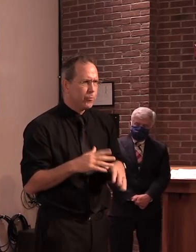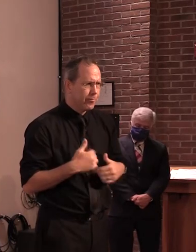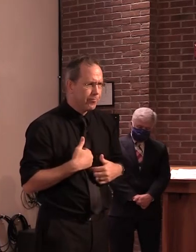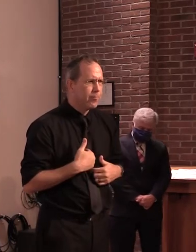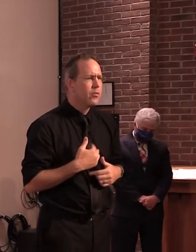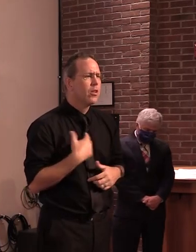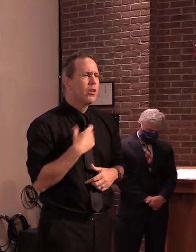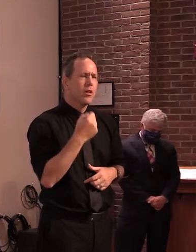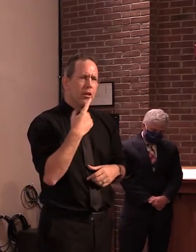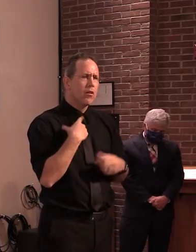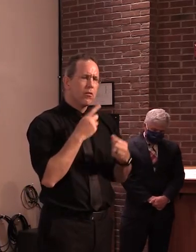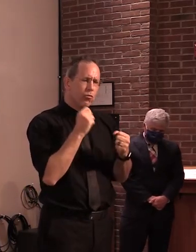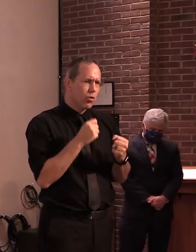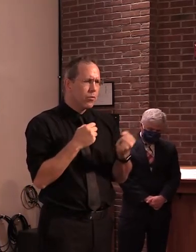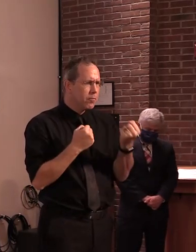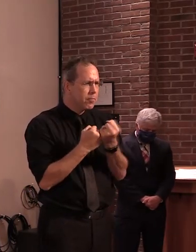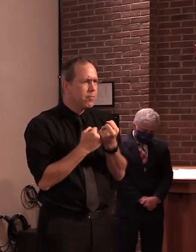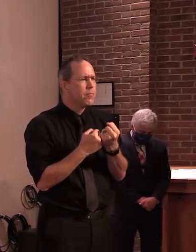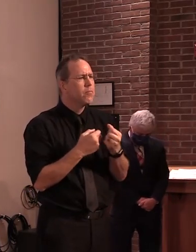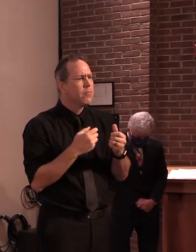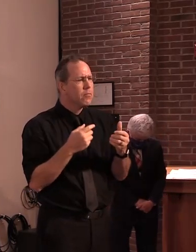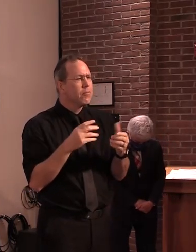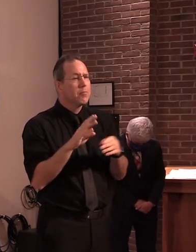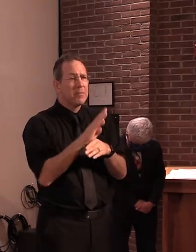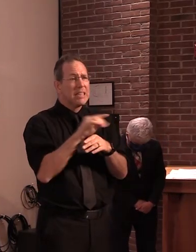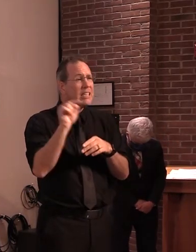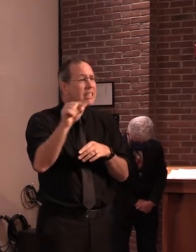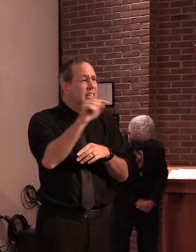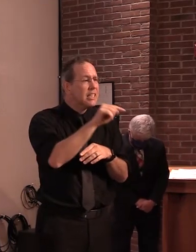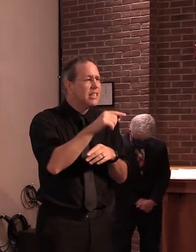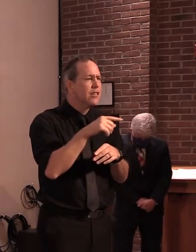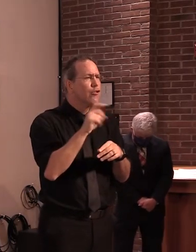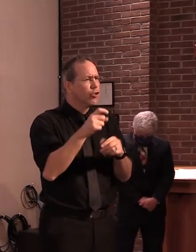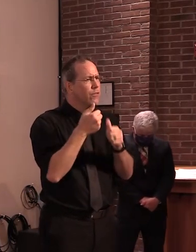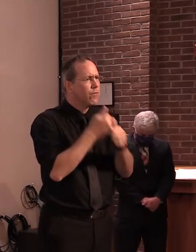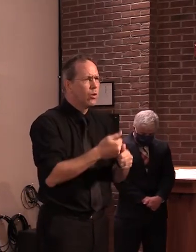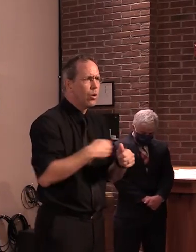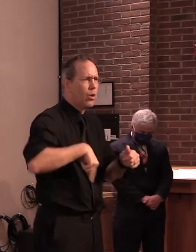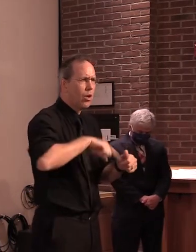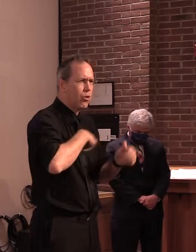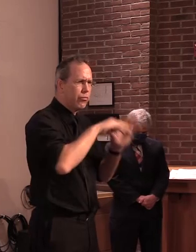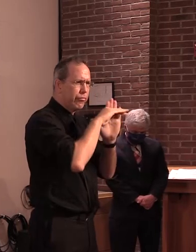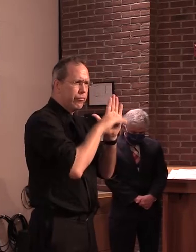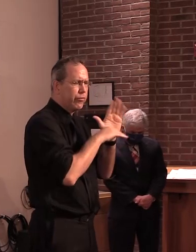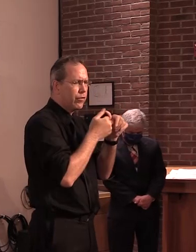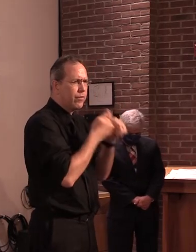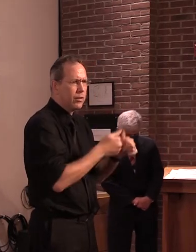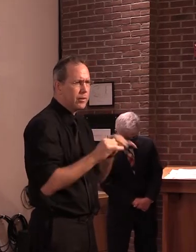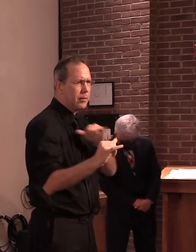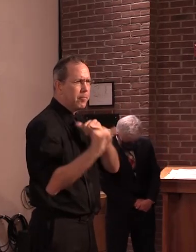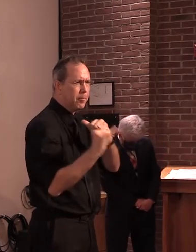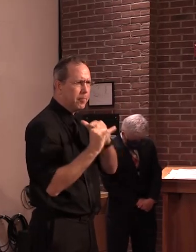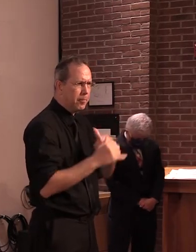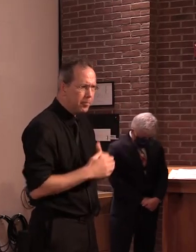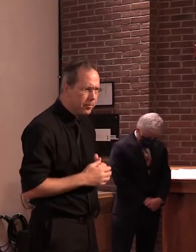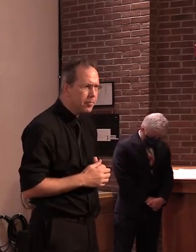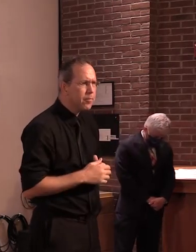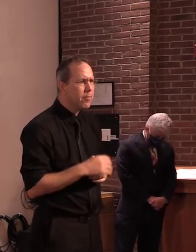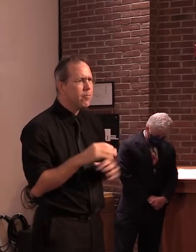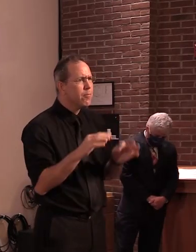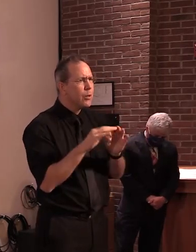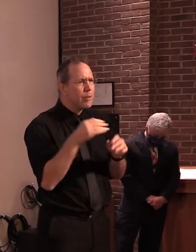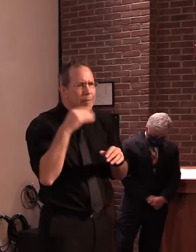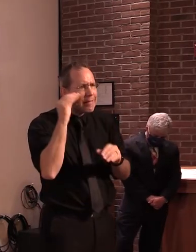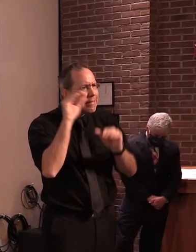that the business follow the rules and trying to instruct those patrons coming into their